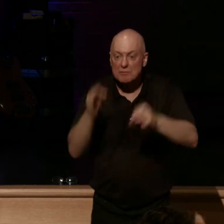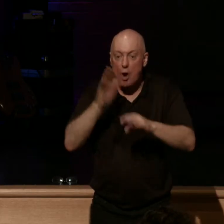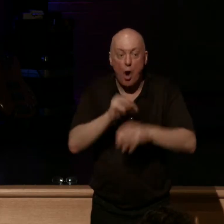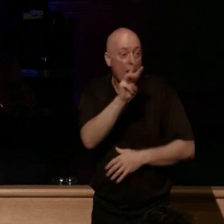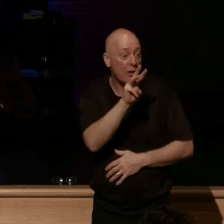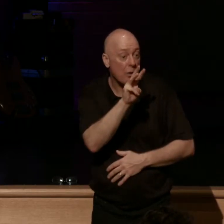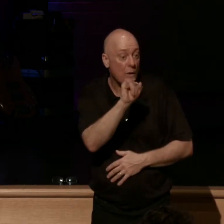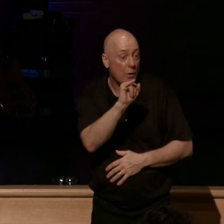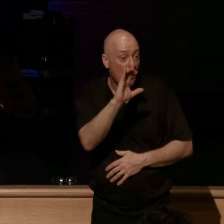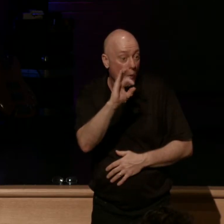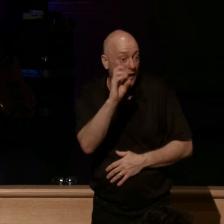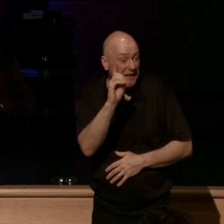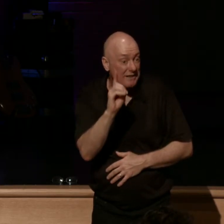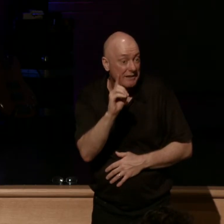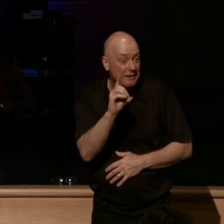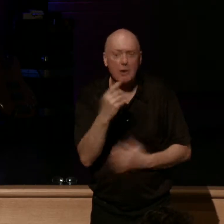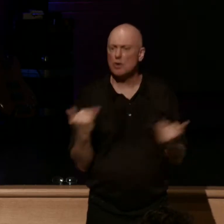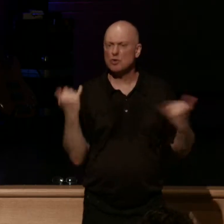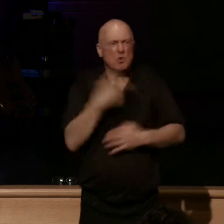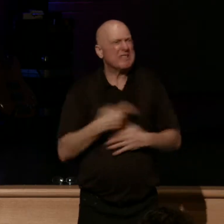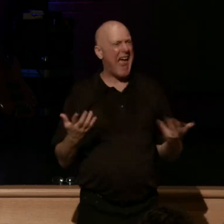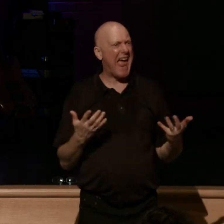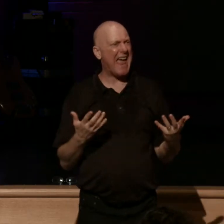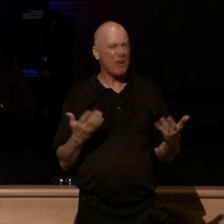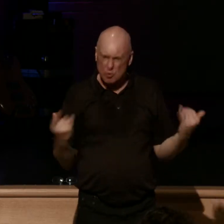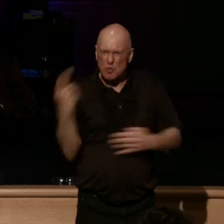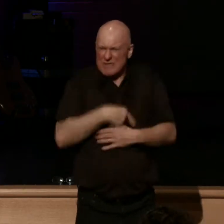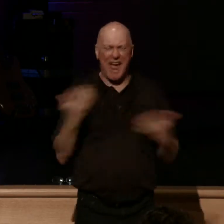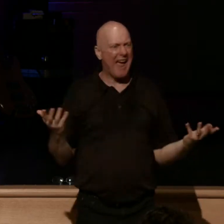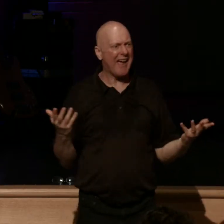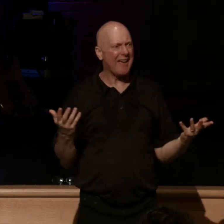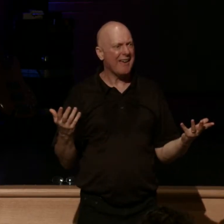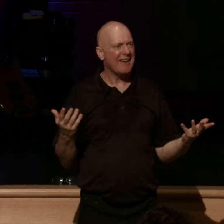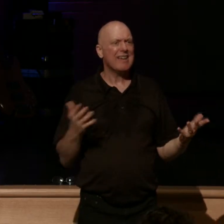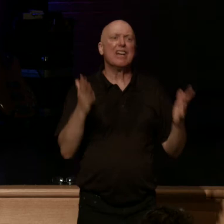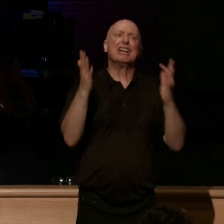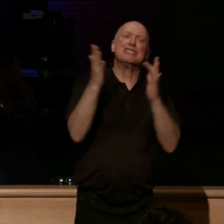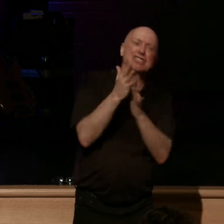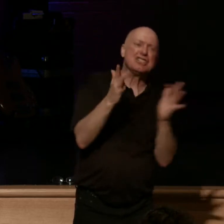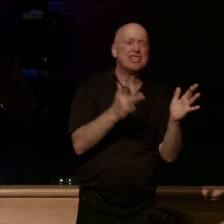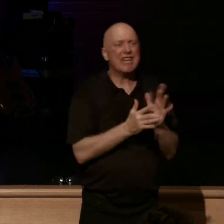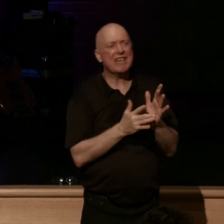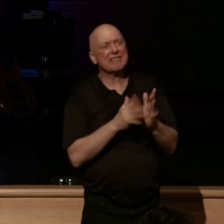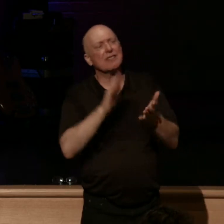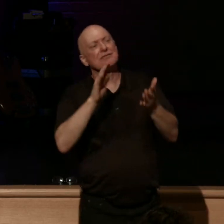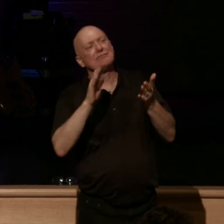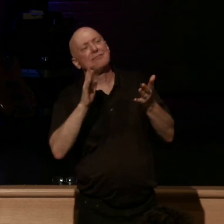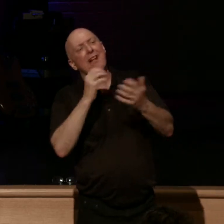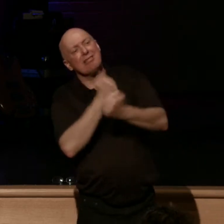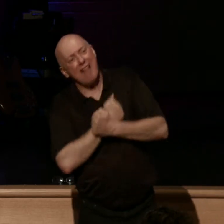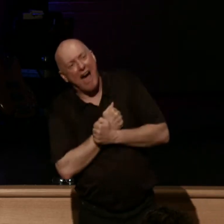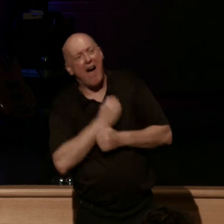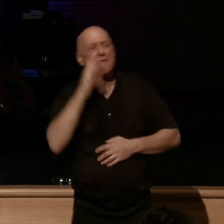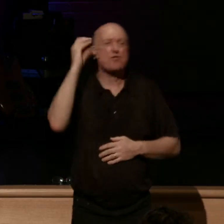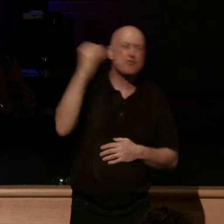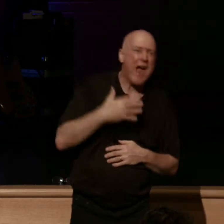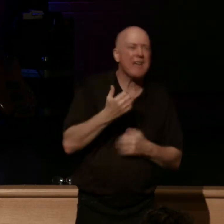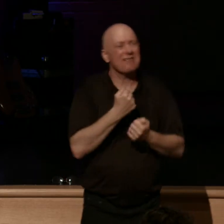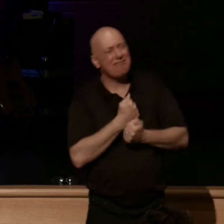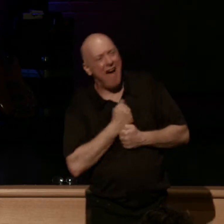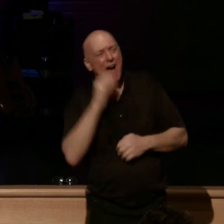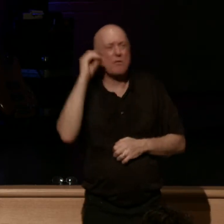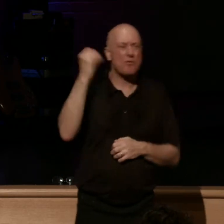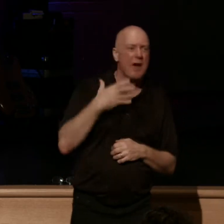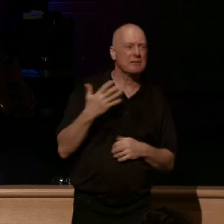Again, in our day, there's such an emphasis, especially in our day, there's such an emphasis on Jesus and his grace and love. What do I say to